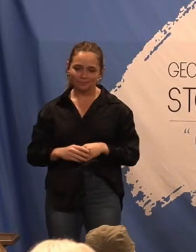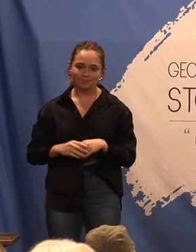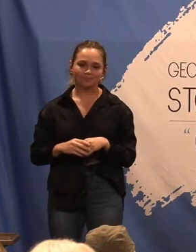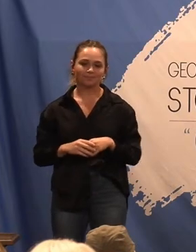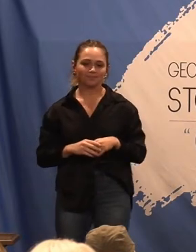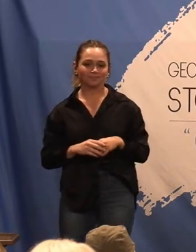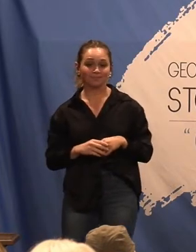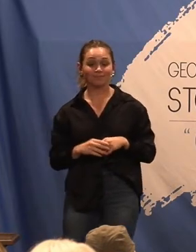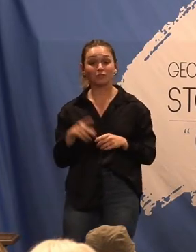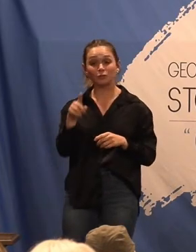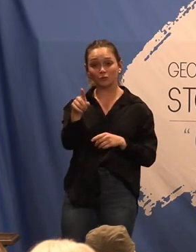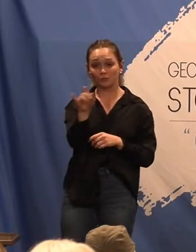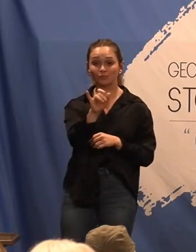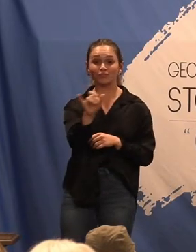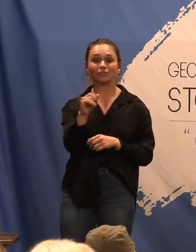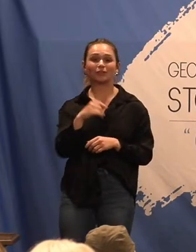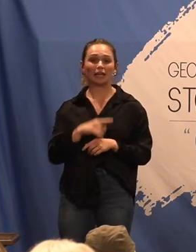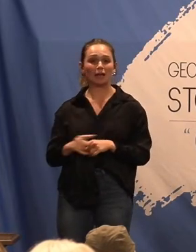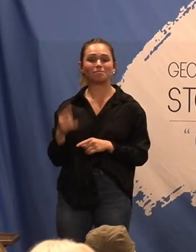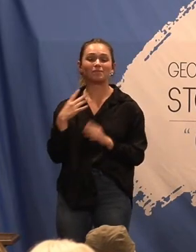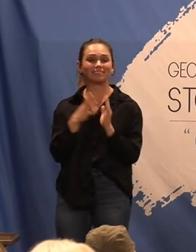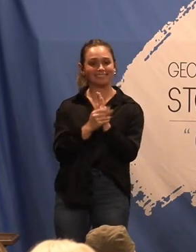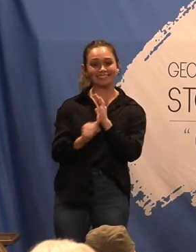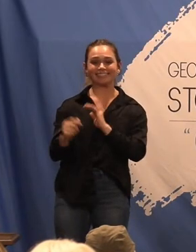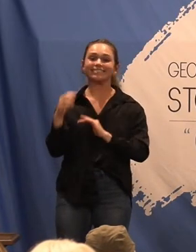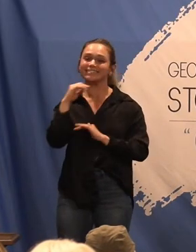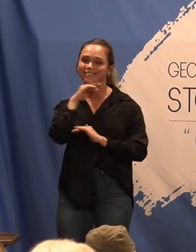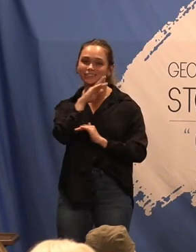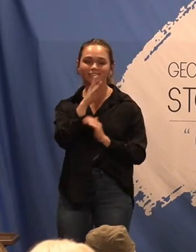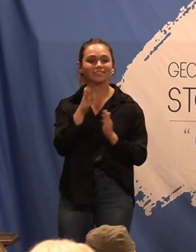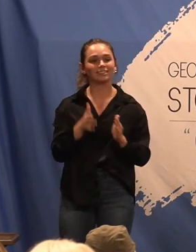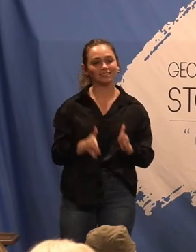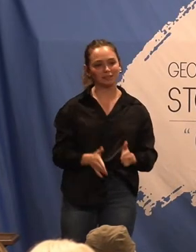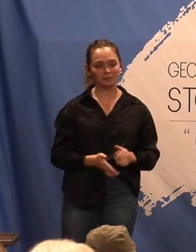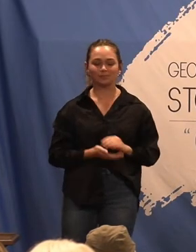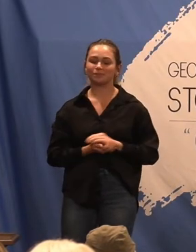you too can be a legendary liar